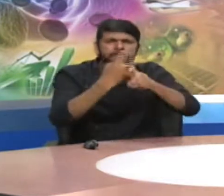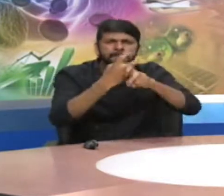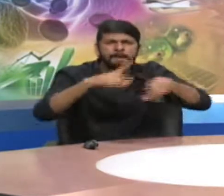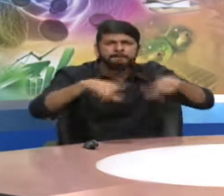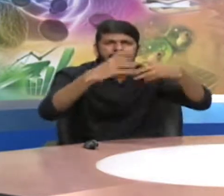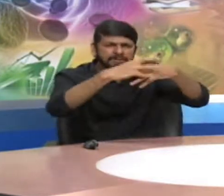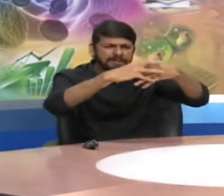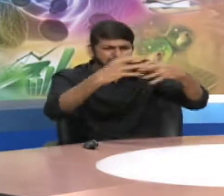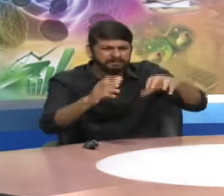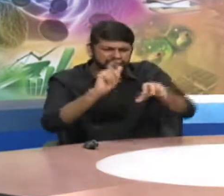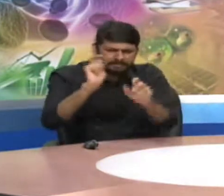in rock.